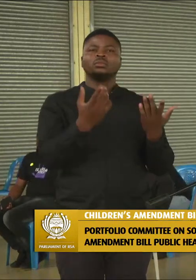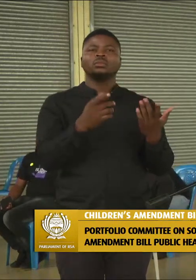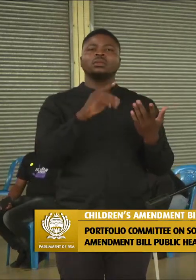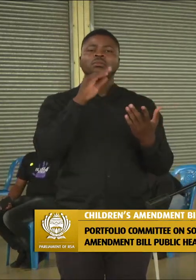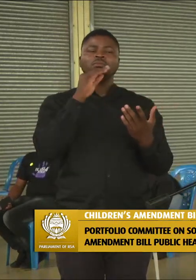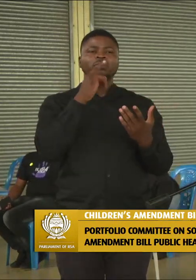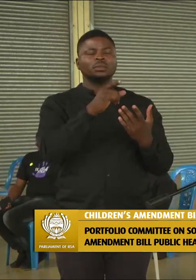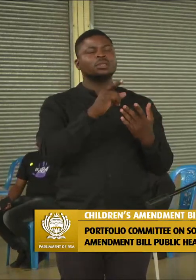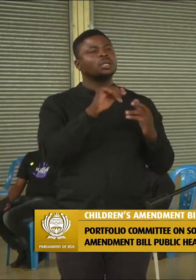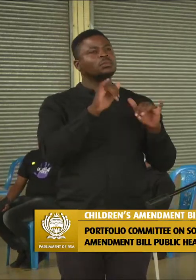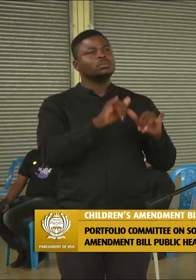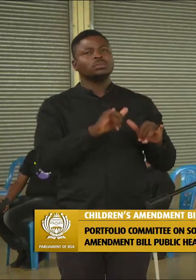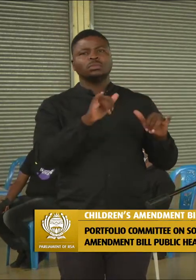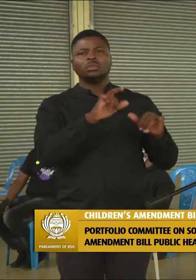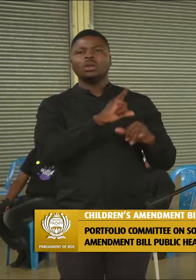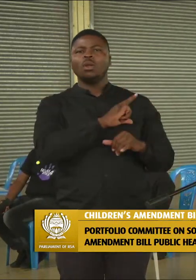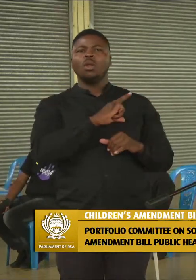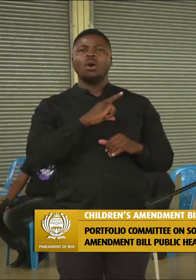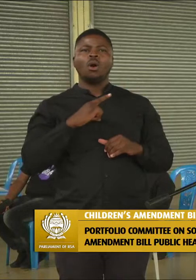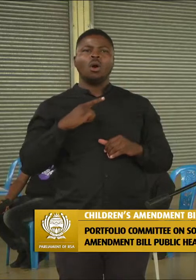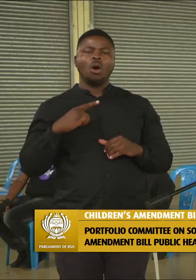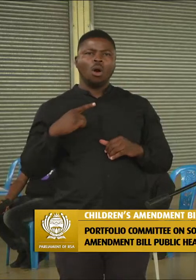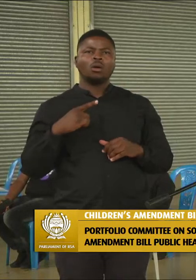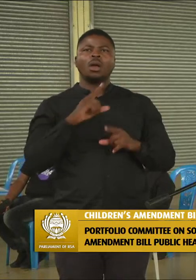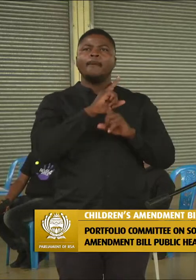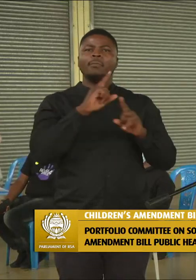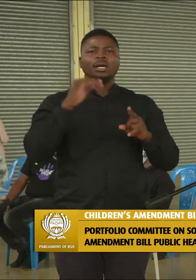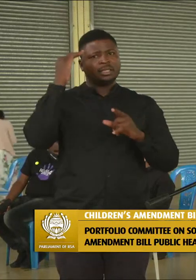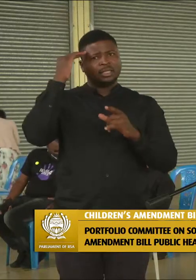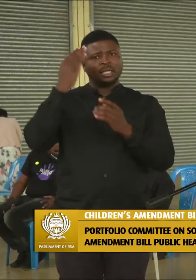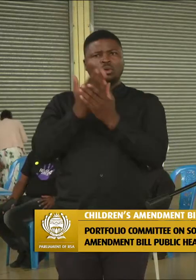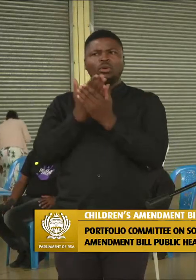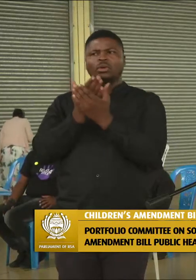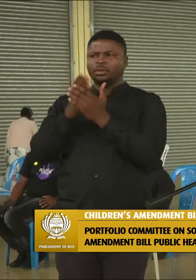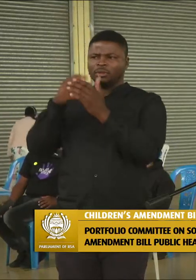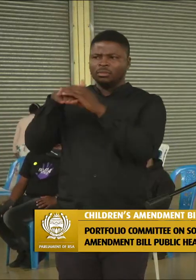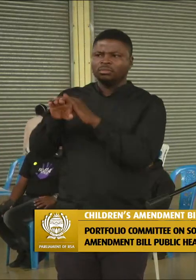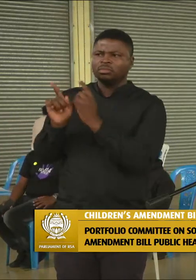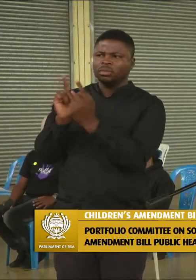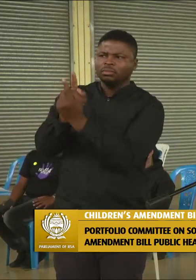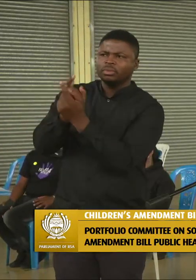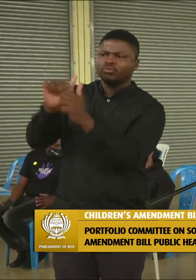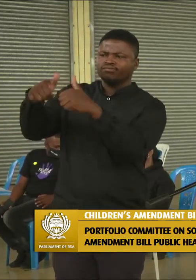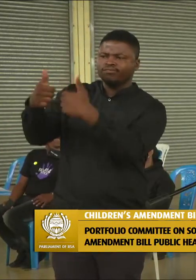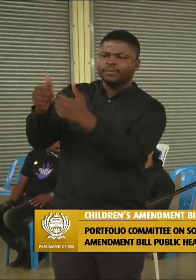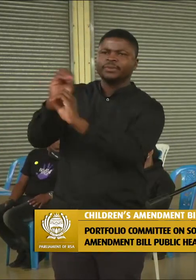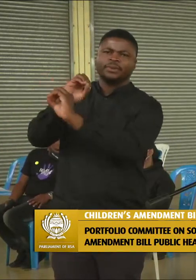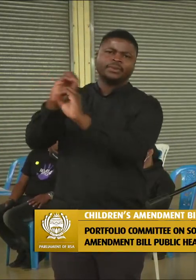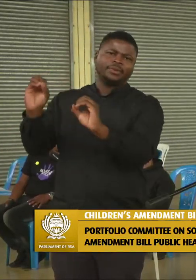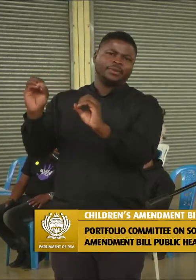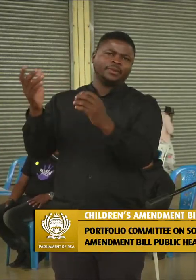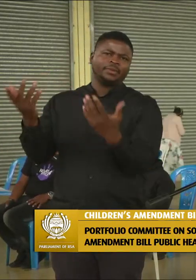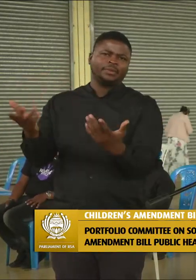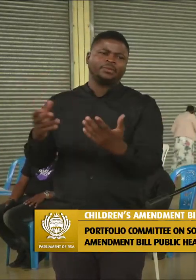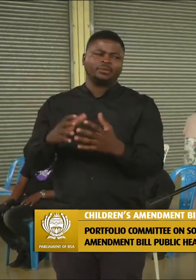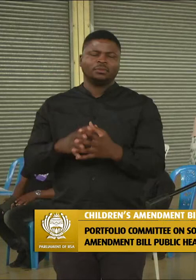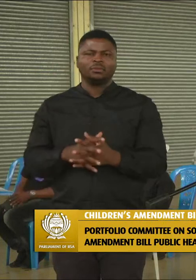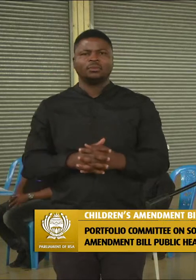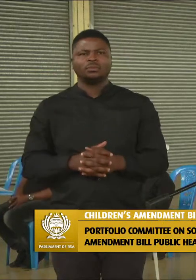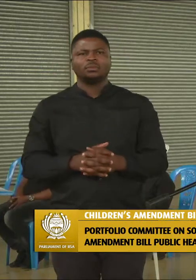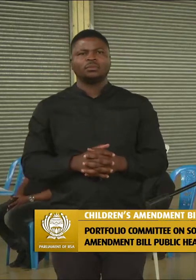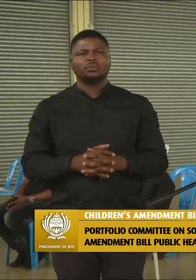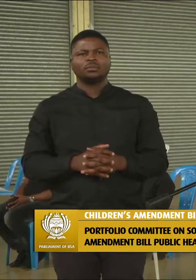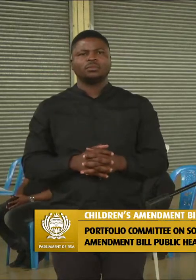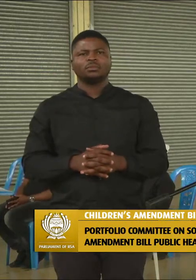eside ingane ayiyi ku psychologist. Some are referred to Pinetown. I will make mention